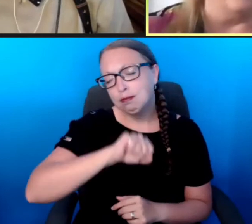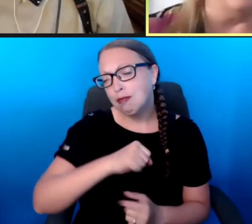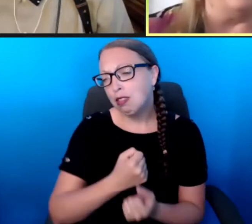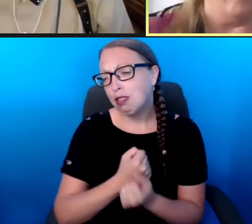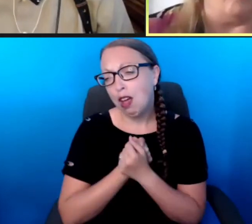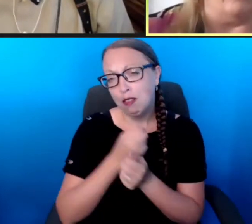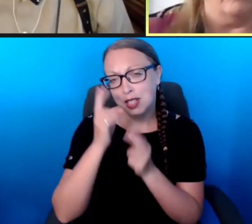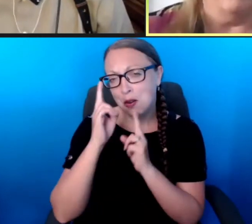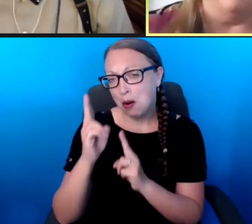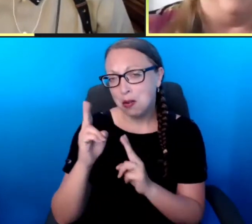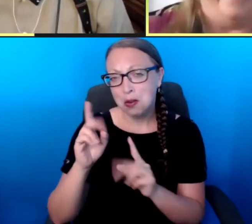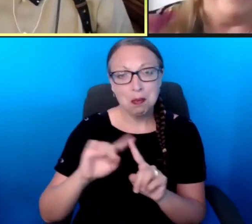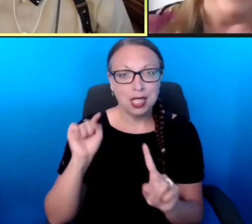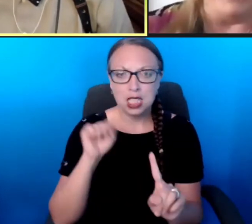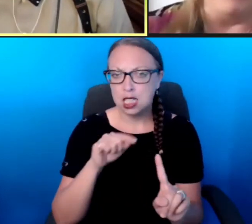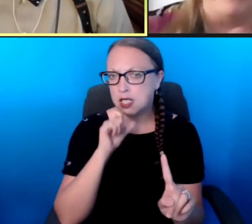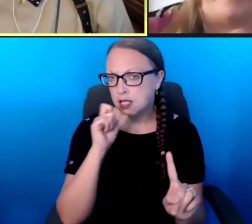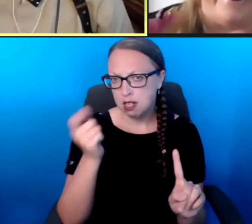not get it at all.